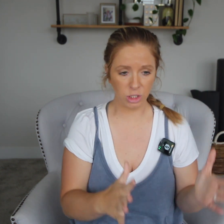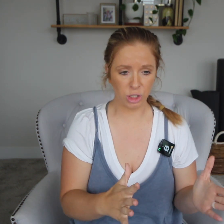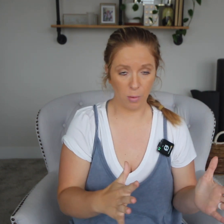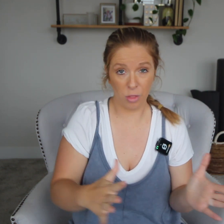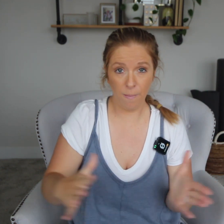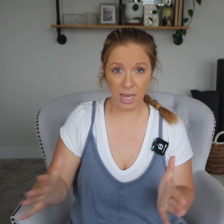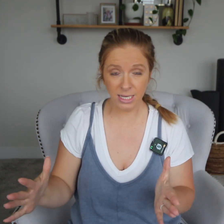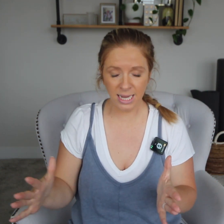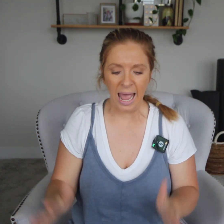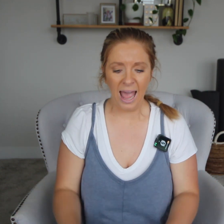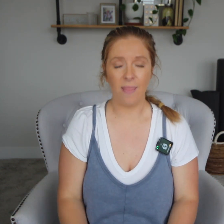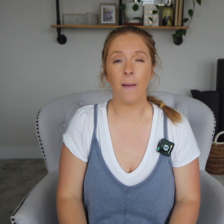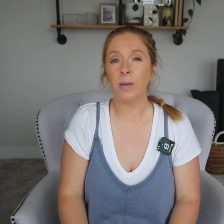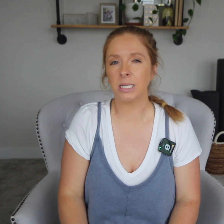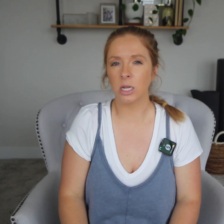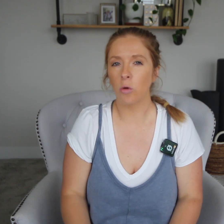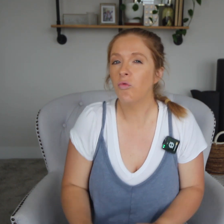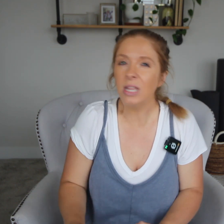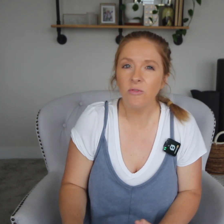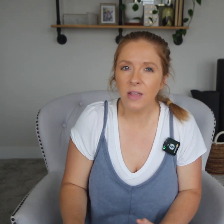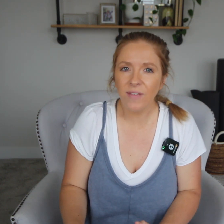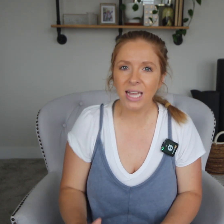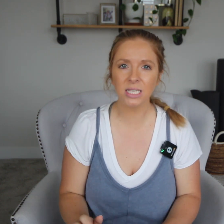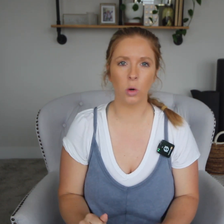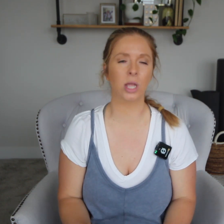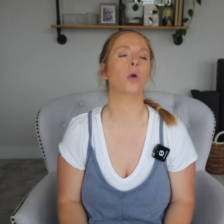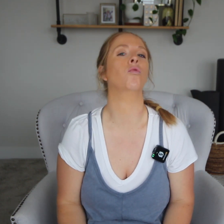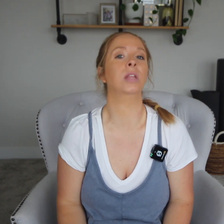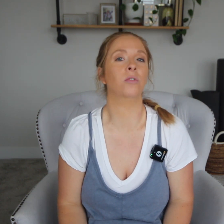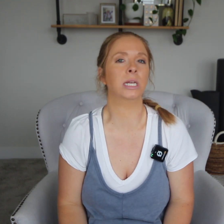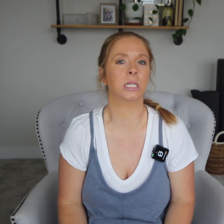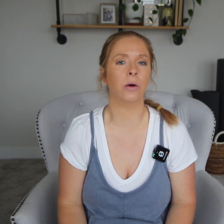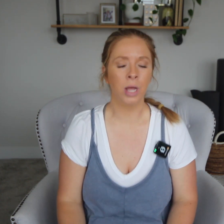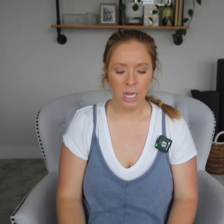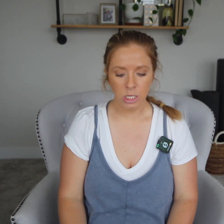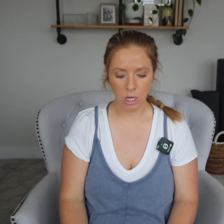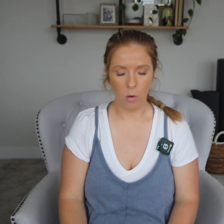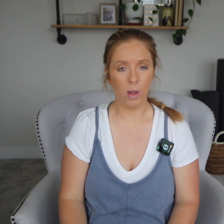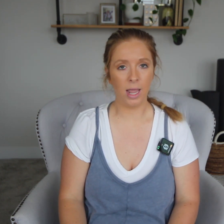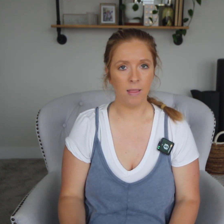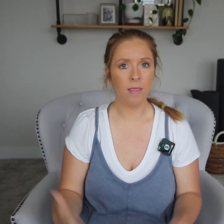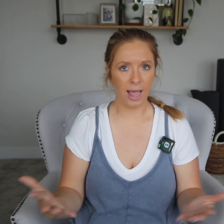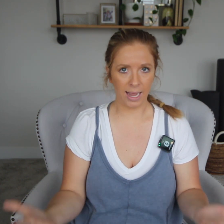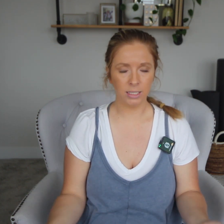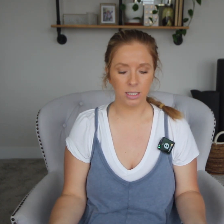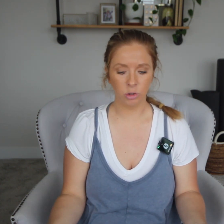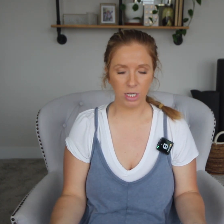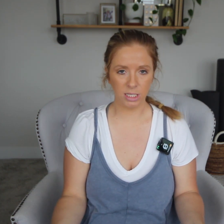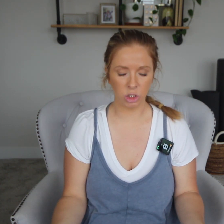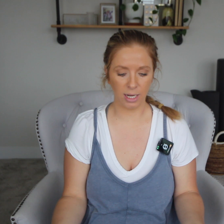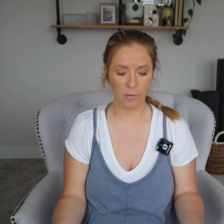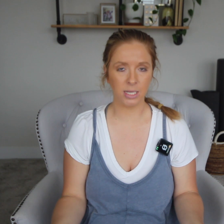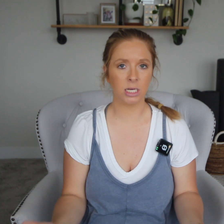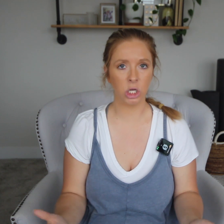transitioning with a bus, and that bus can go really, really fast or can go really, really slow. So in that transition, I always like to